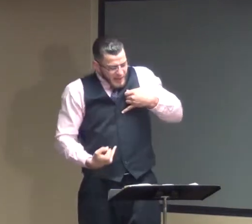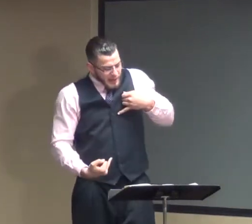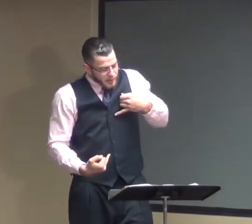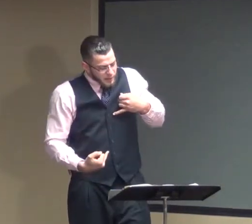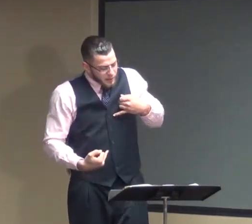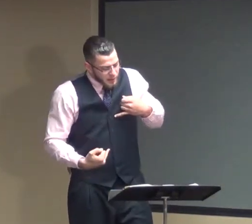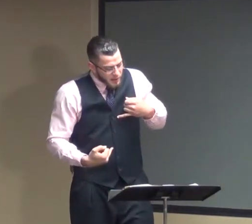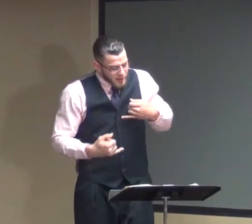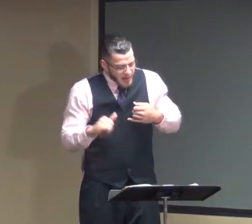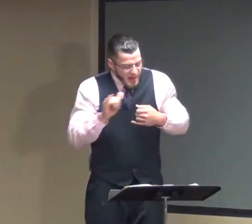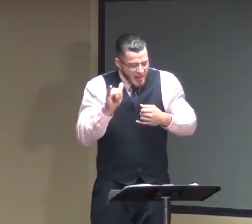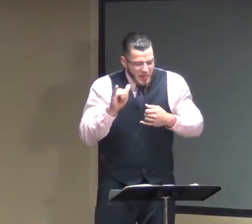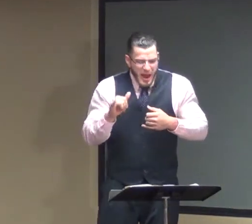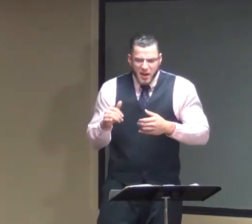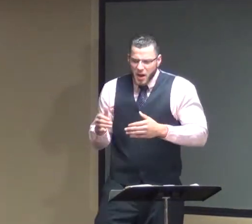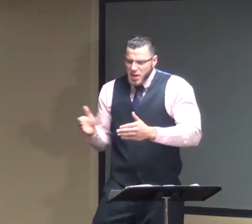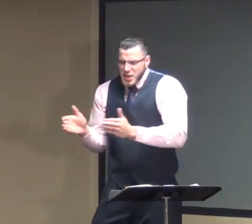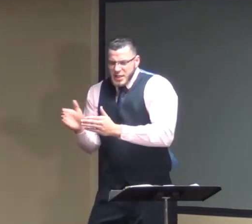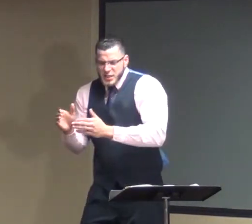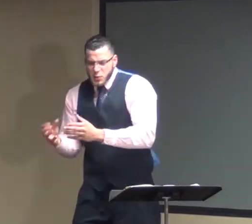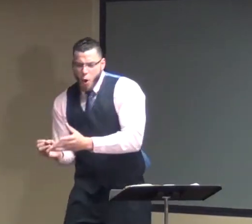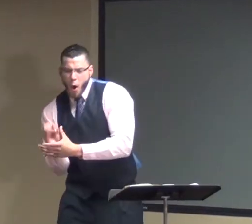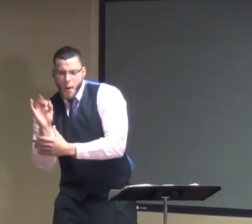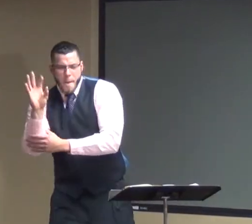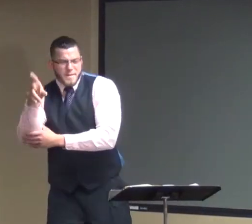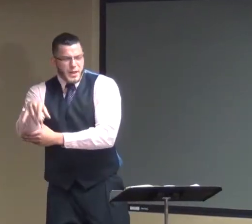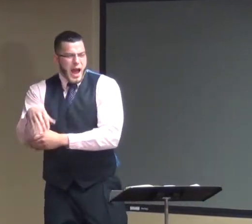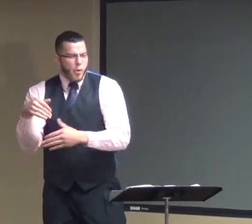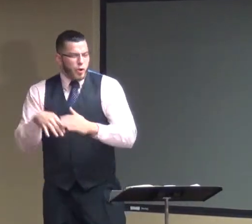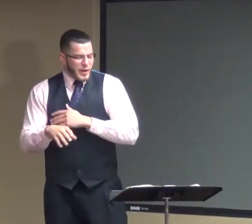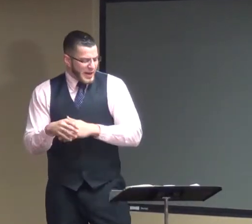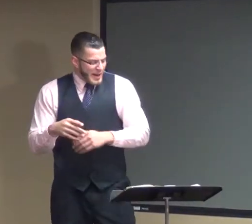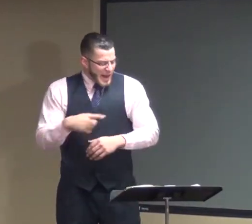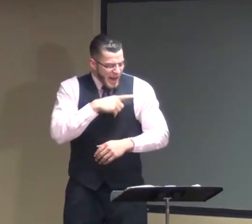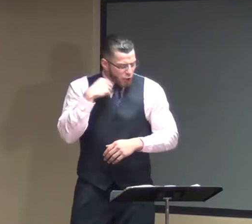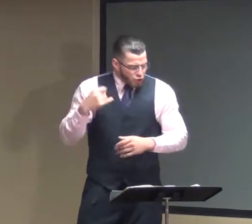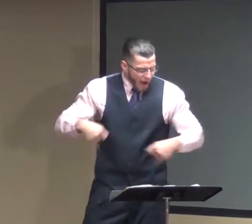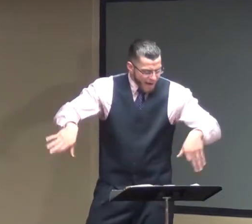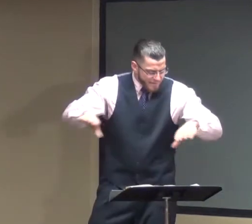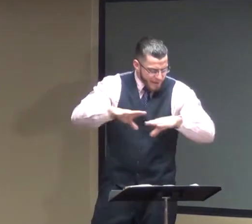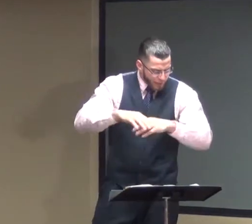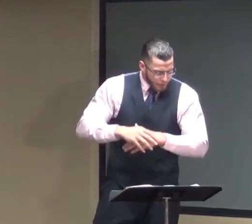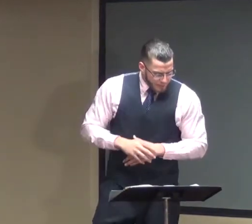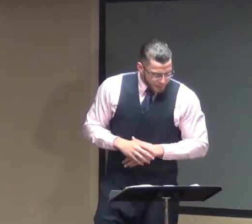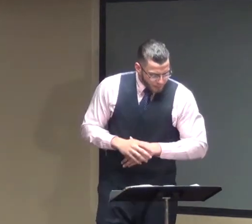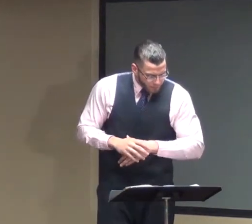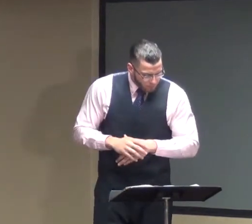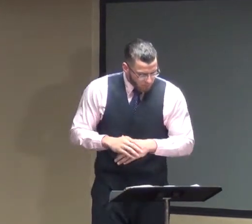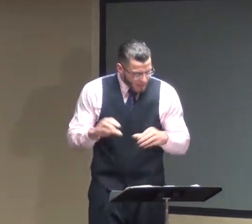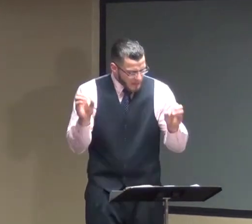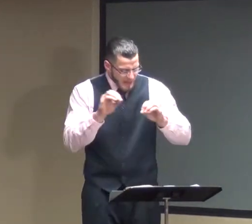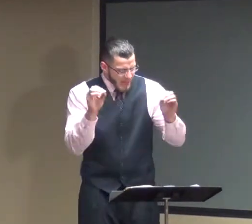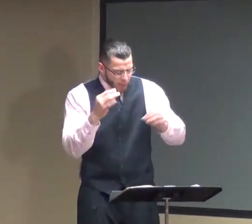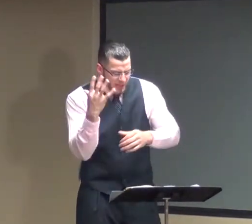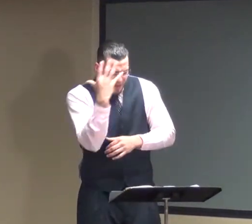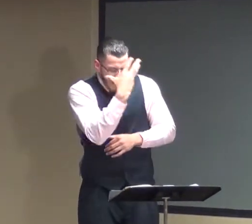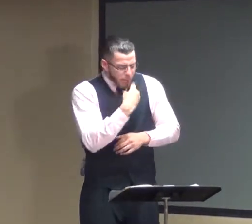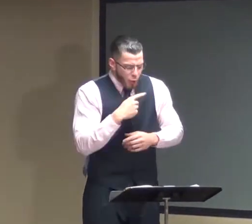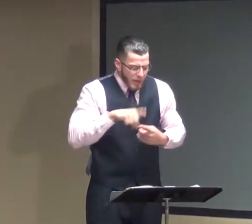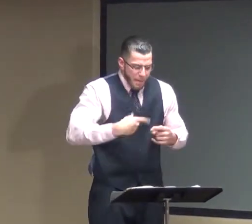thin, like a small flower in a dry field. There was nothing beauty